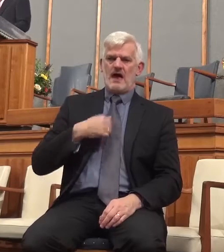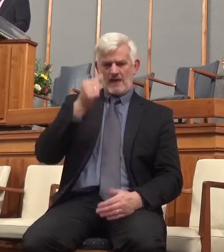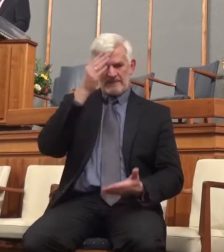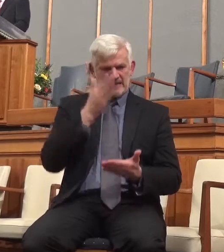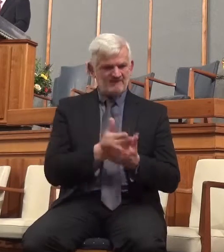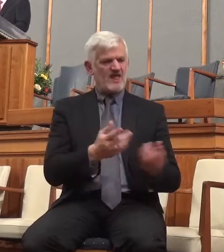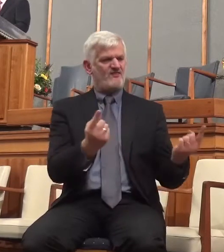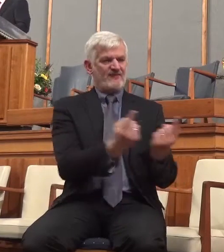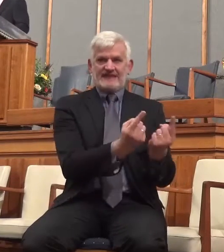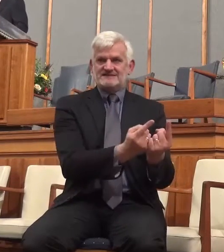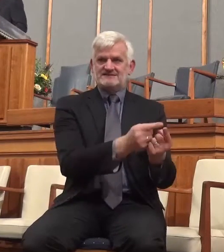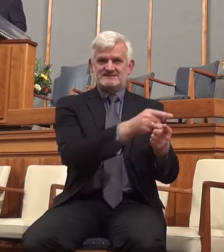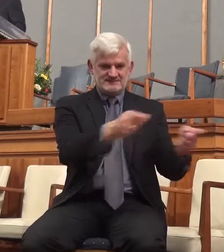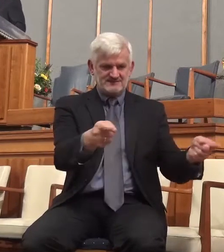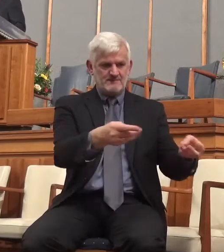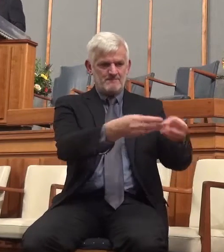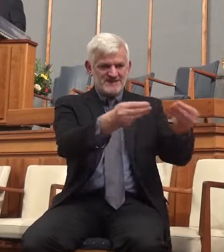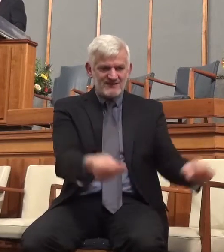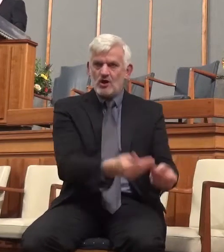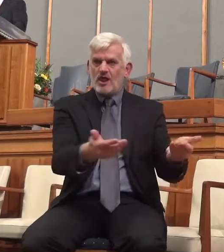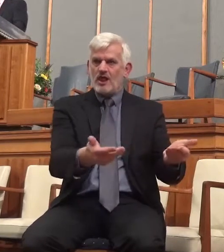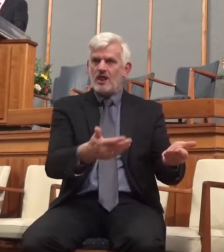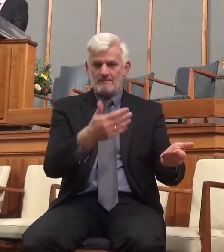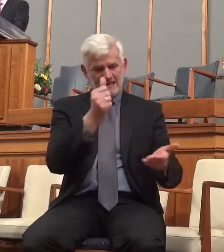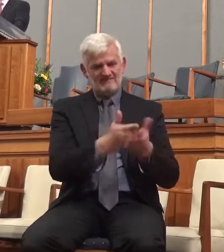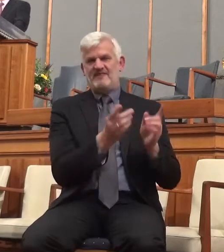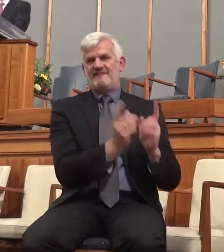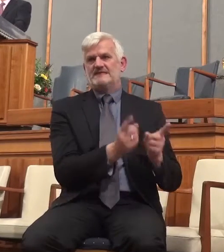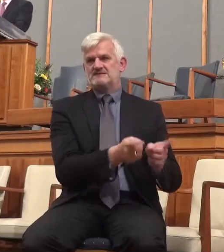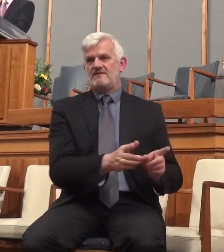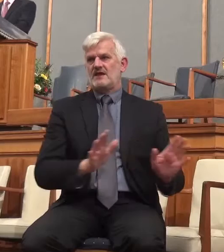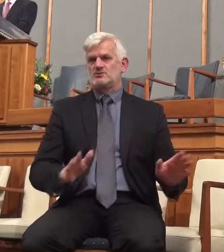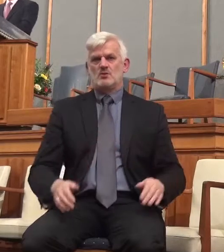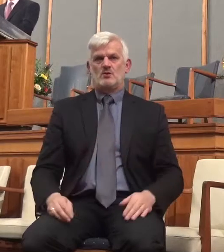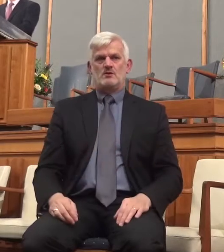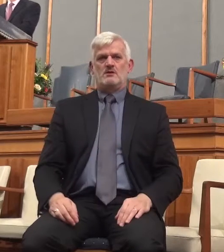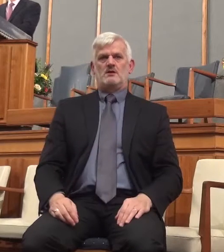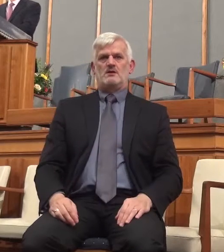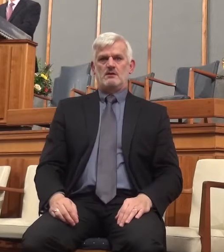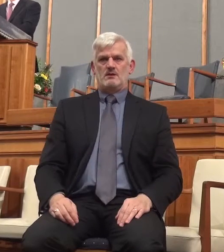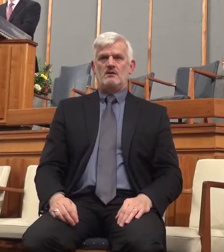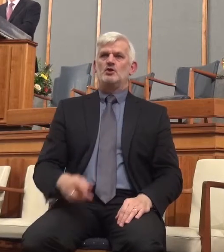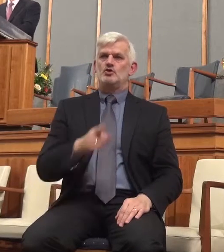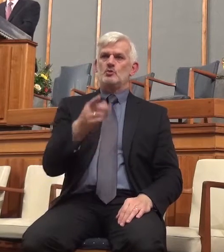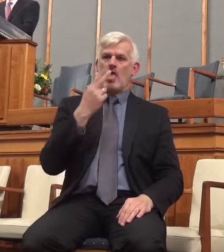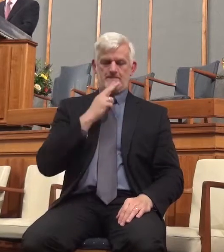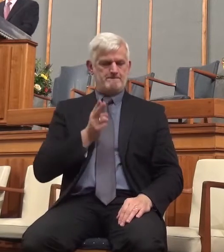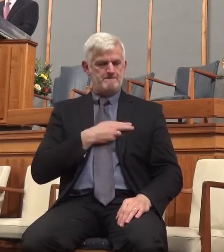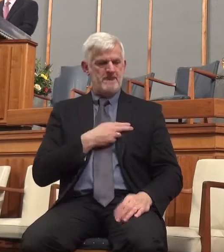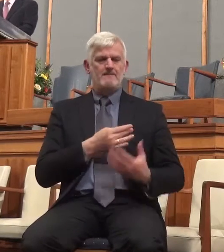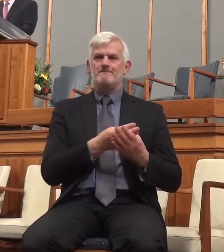things which are composed of particles. Matter. You're a perfect materialist. You have